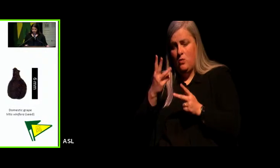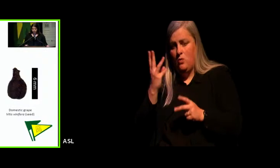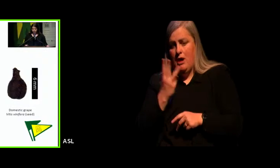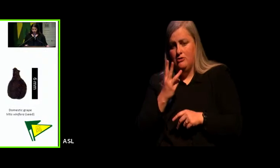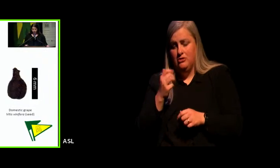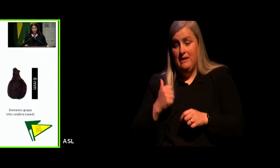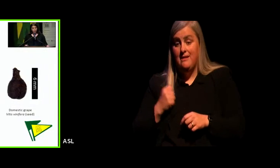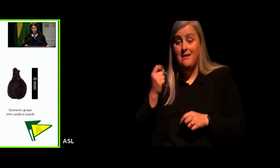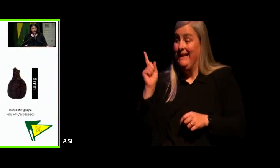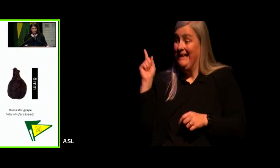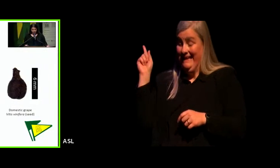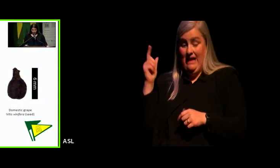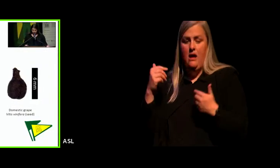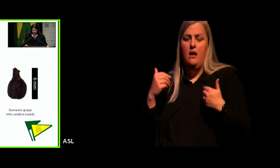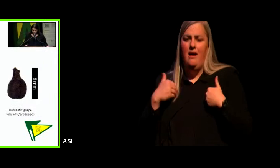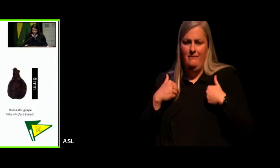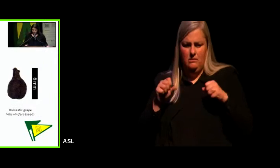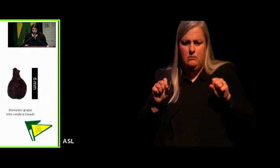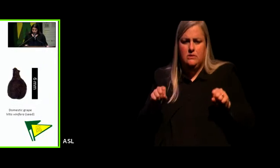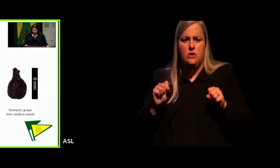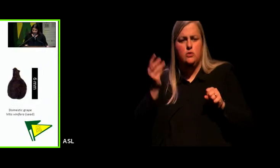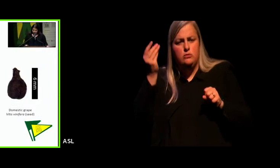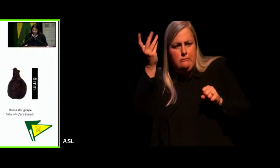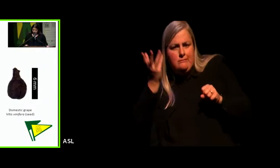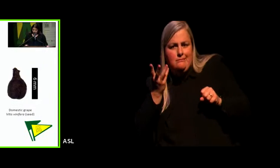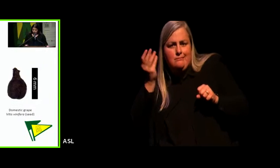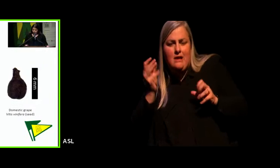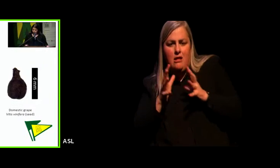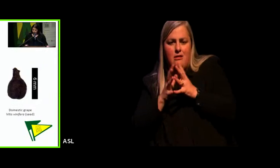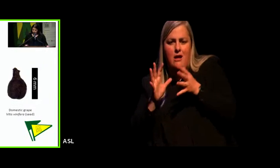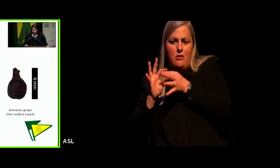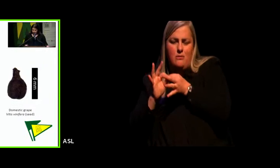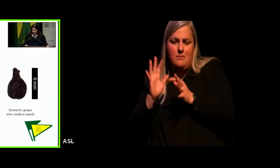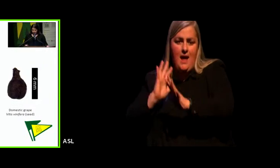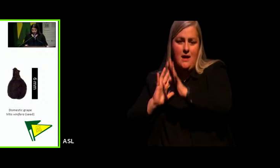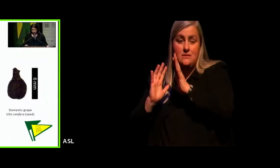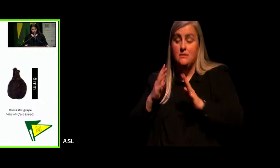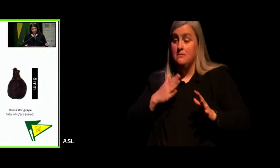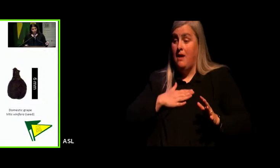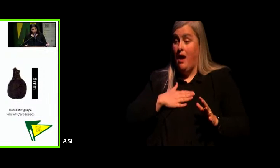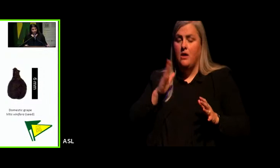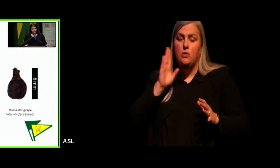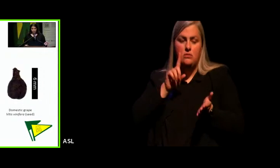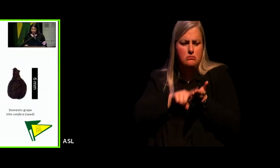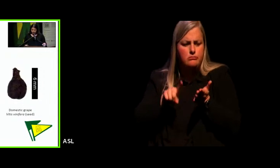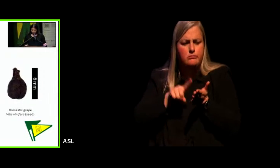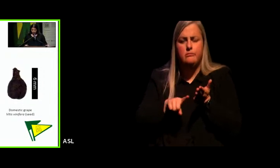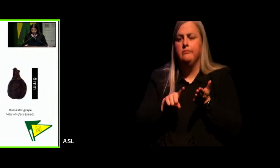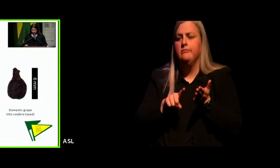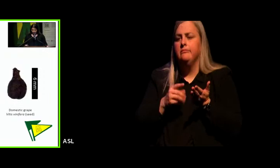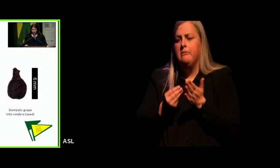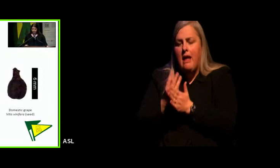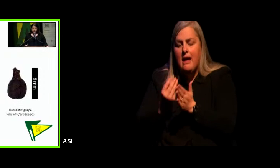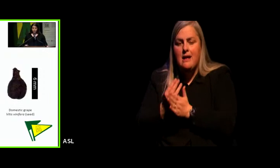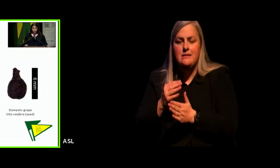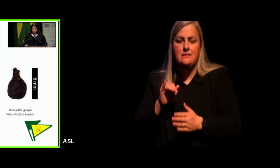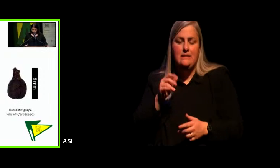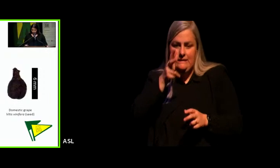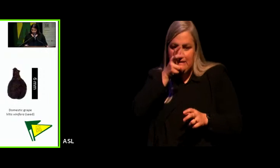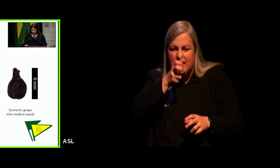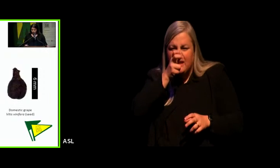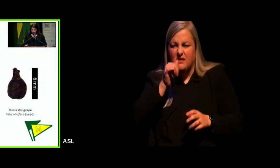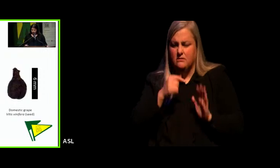tell us a lot about the past. In my case, I'll be looking for plants and insects that are directly or indirectly indicative of